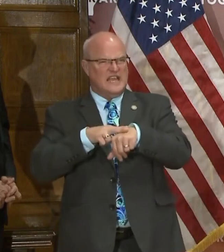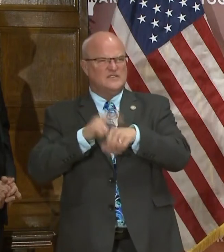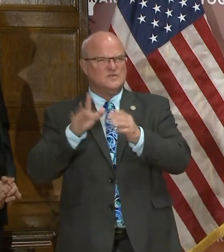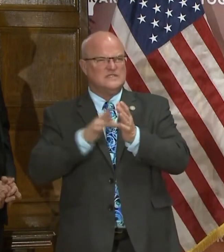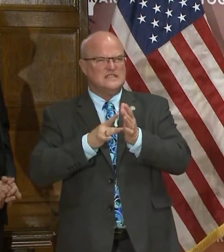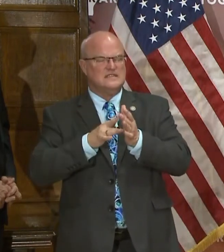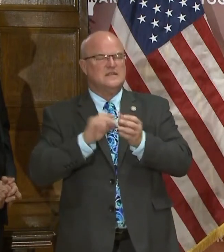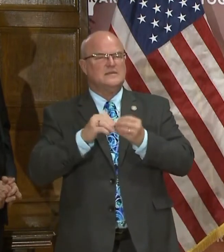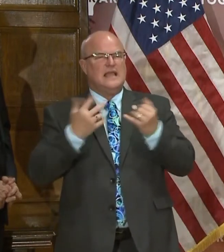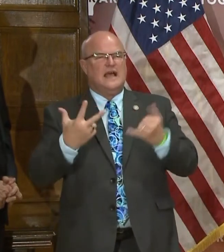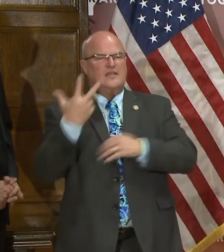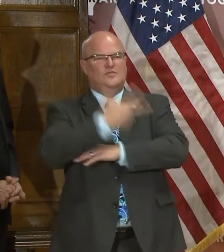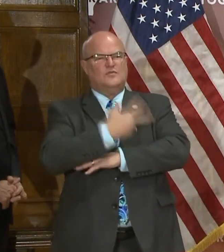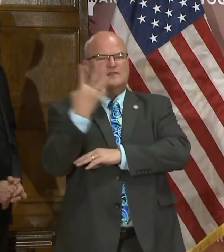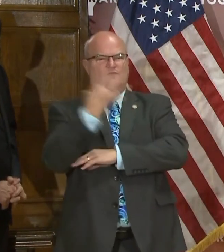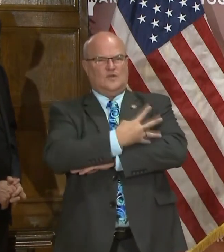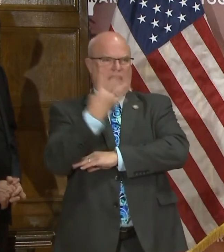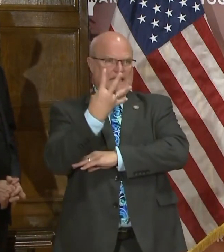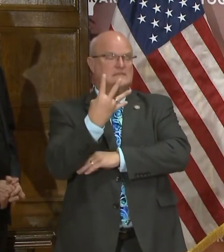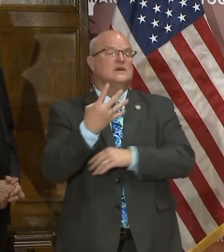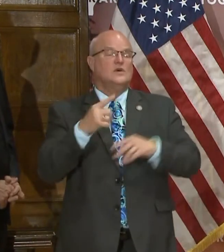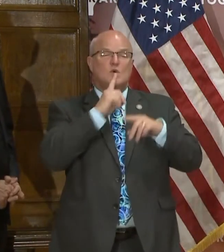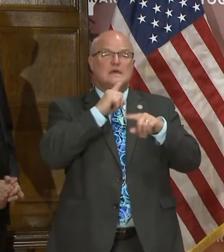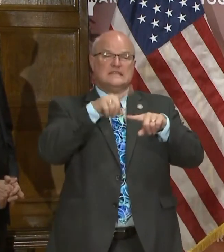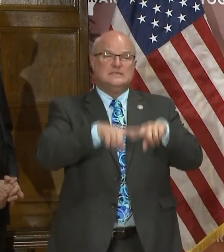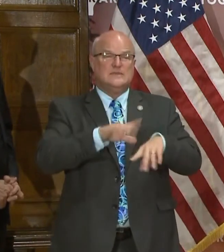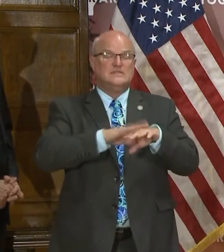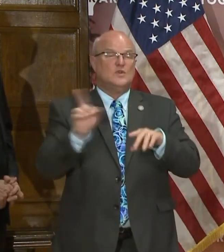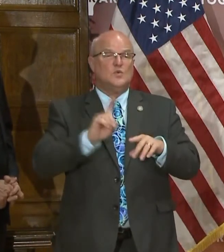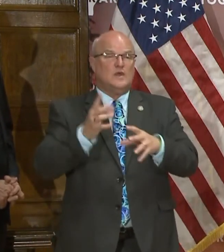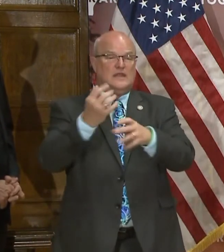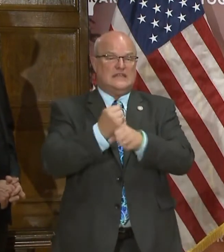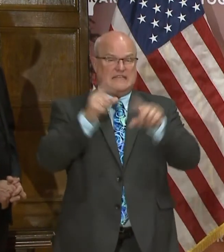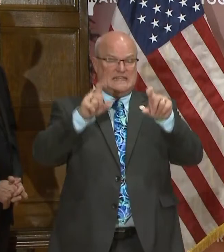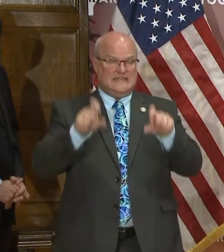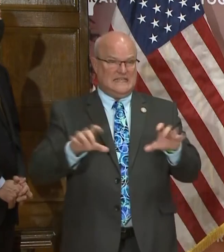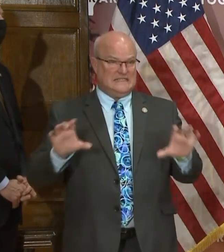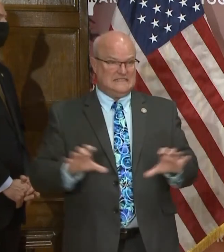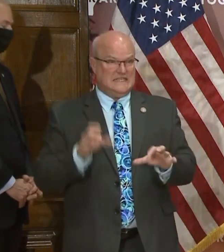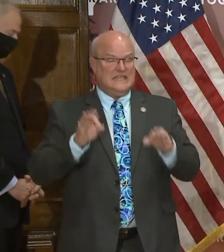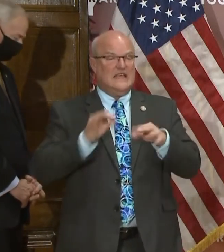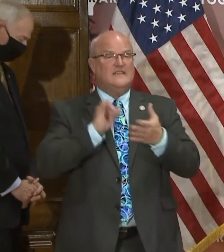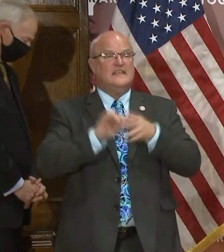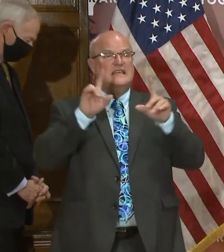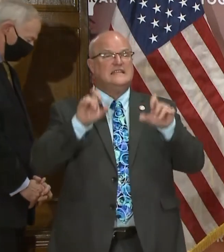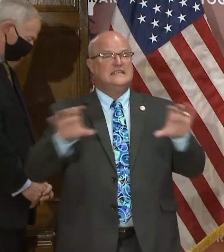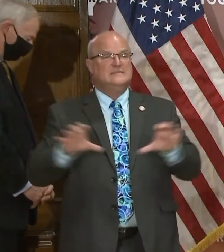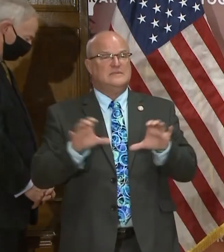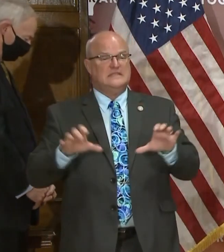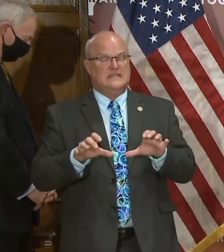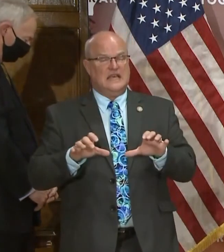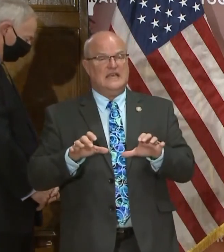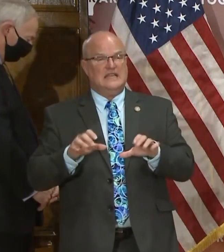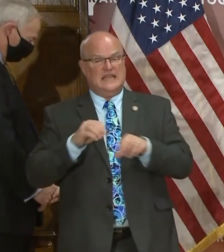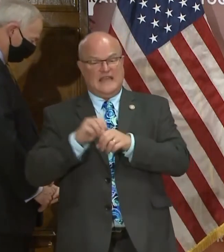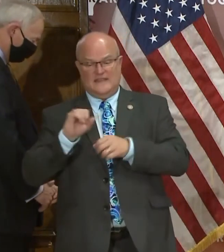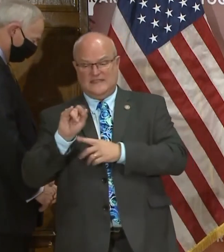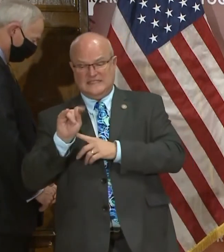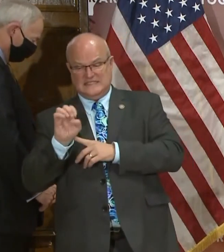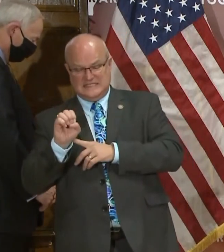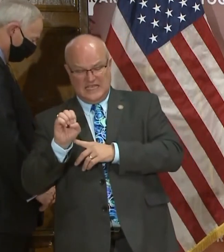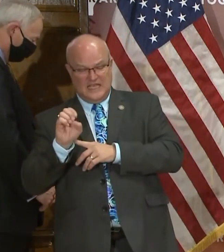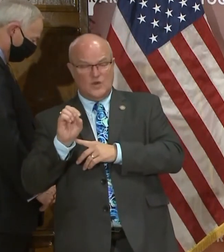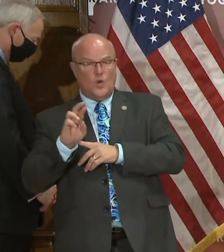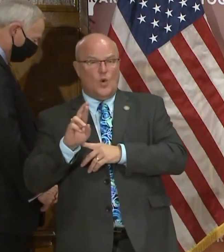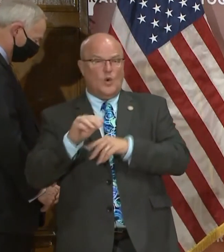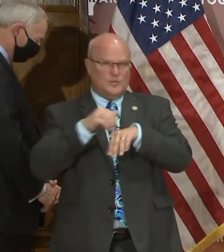up to 3 or 4 days again. So it really depends on where you're getting your test done and whether that test is getting done at the site of care